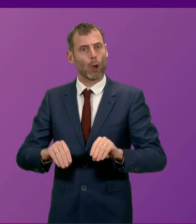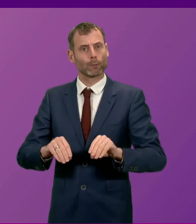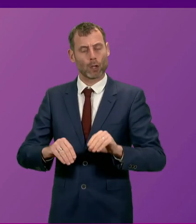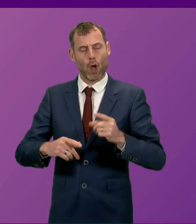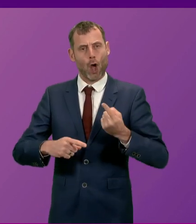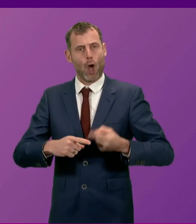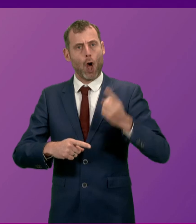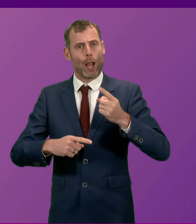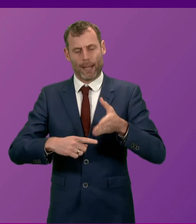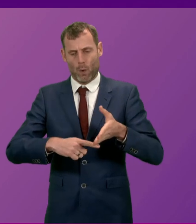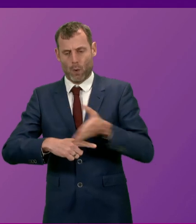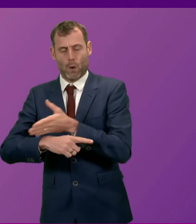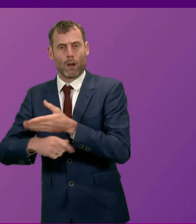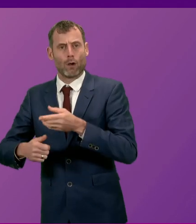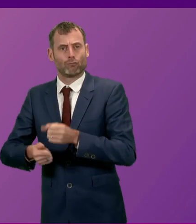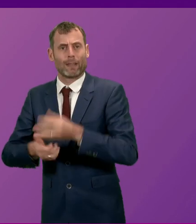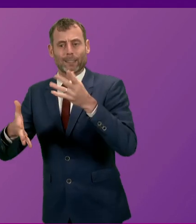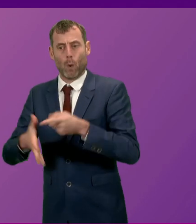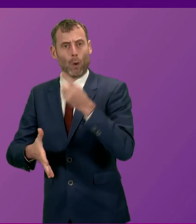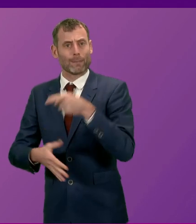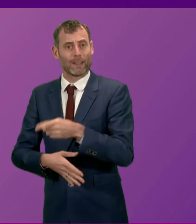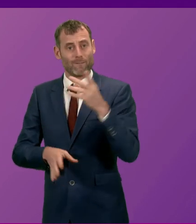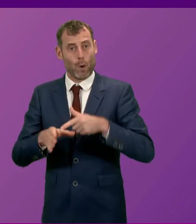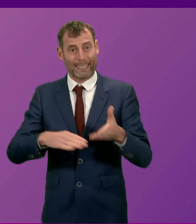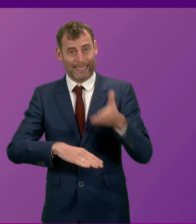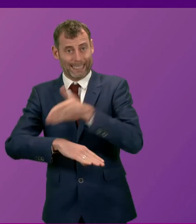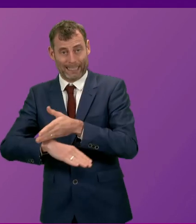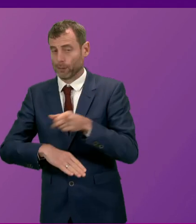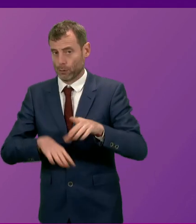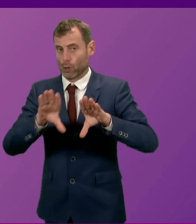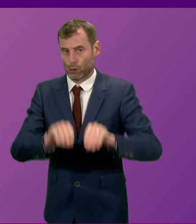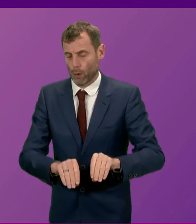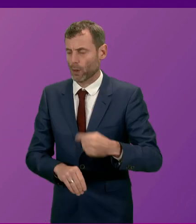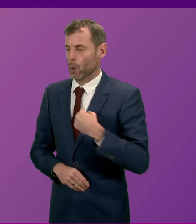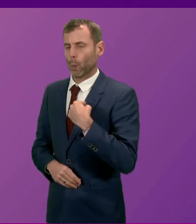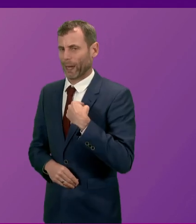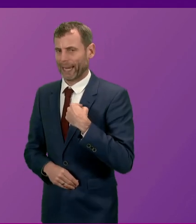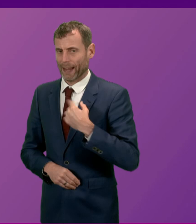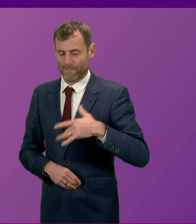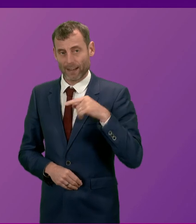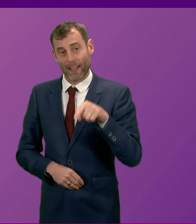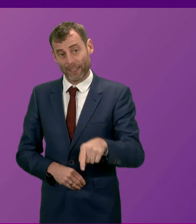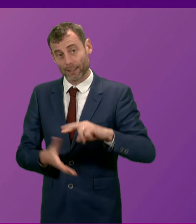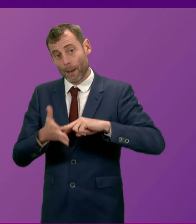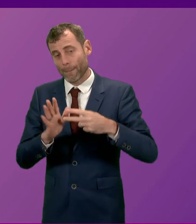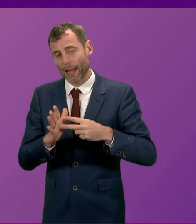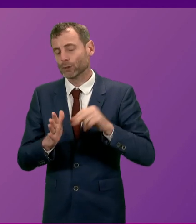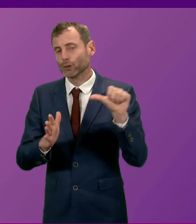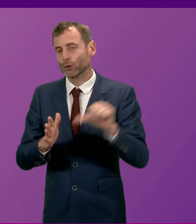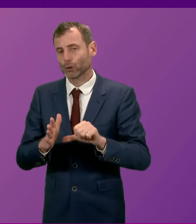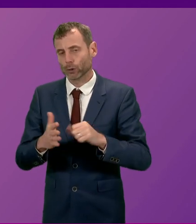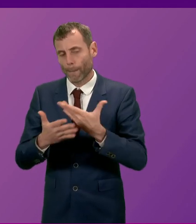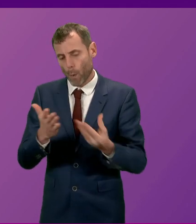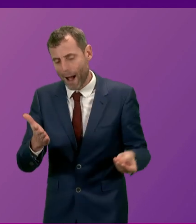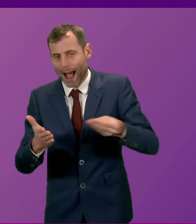My party voted against it because we believe it should have gone further by applying to both short and long-term prisoners. And so did the